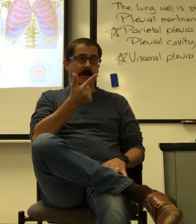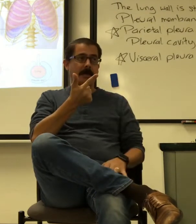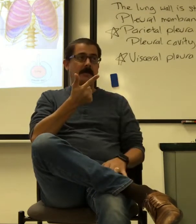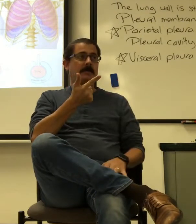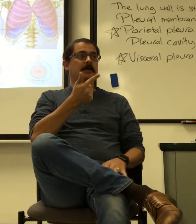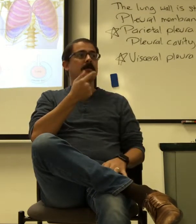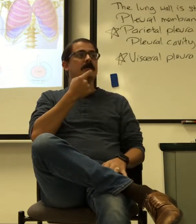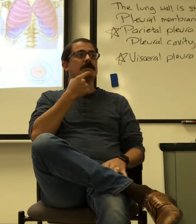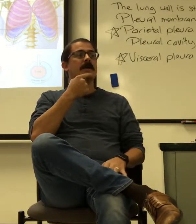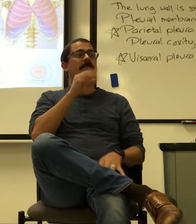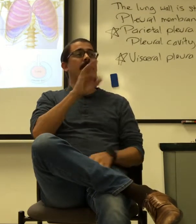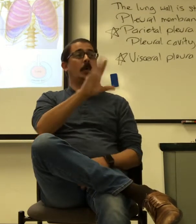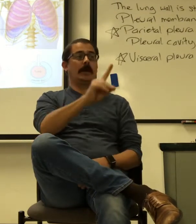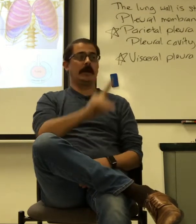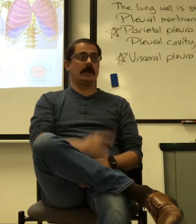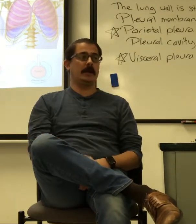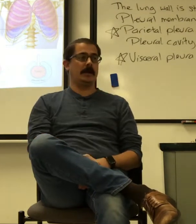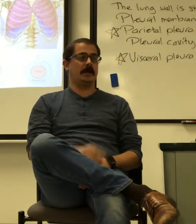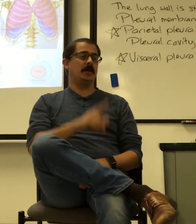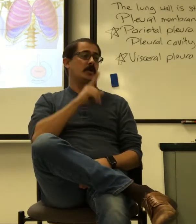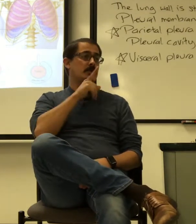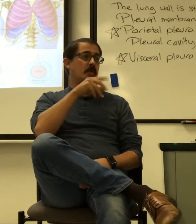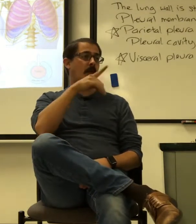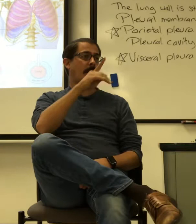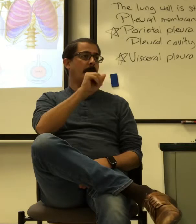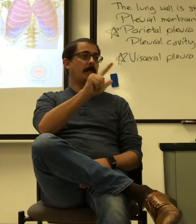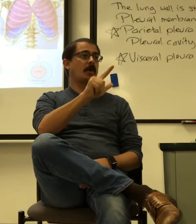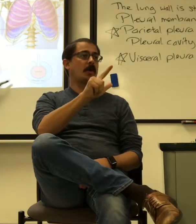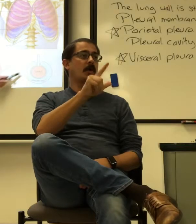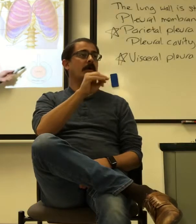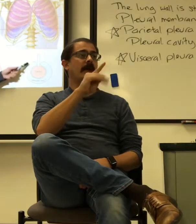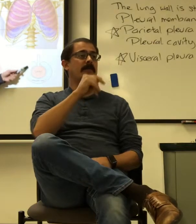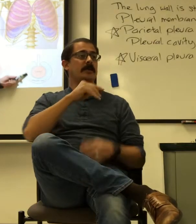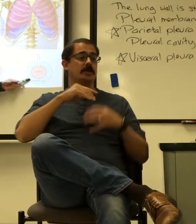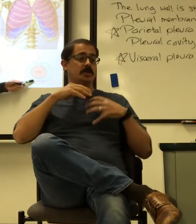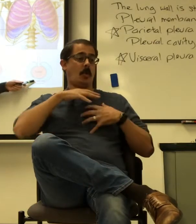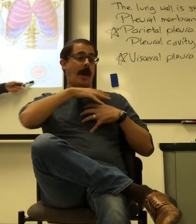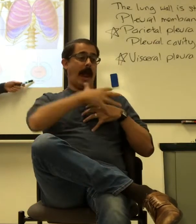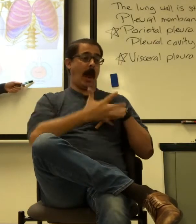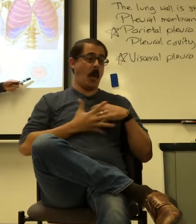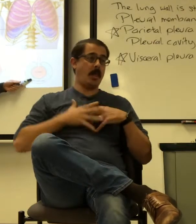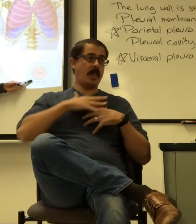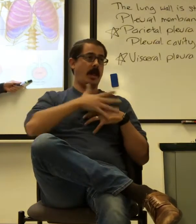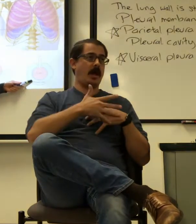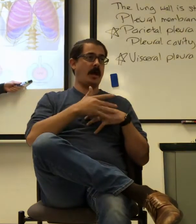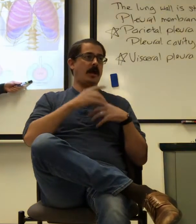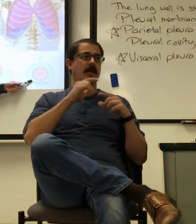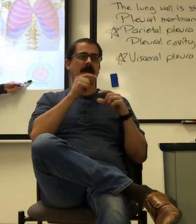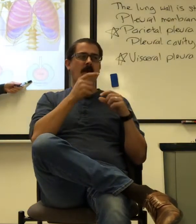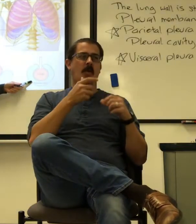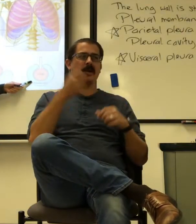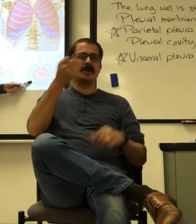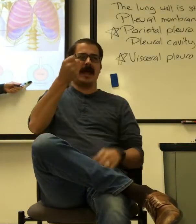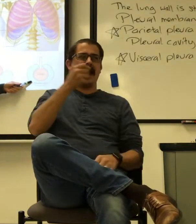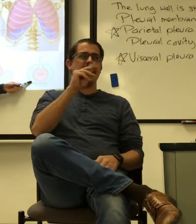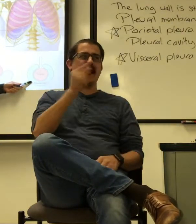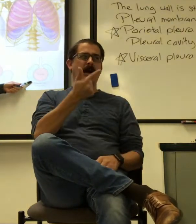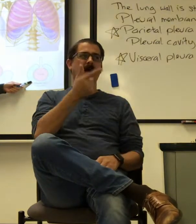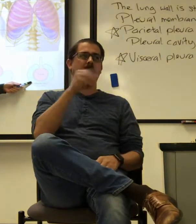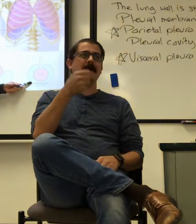that. I think it's true that the pleural cavities surround the lungs, but they don't contain the lungs. They contain